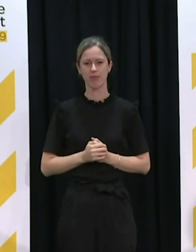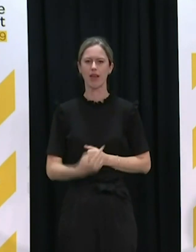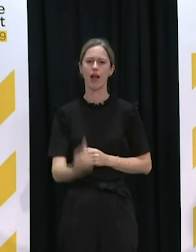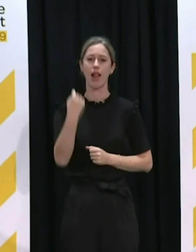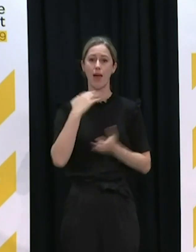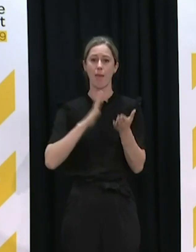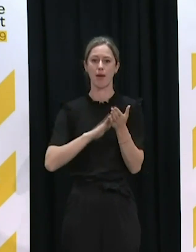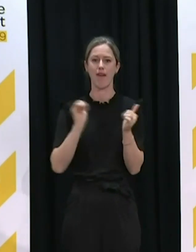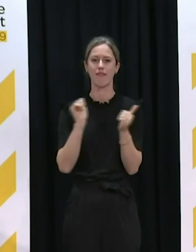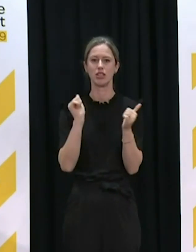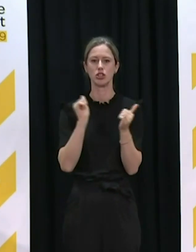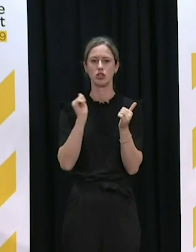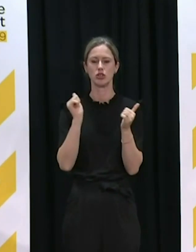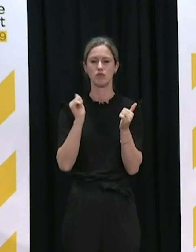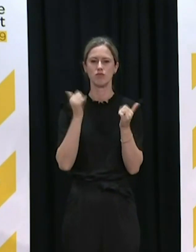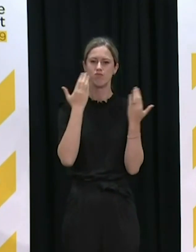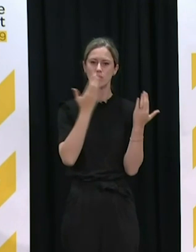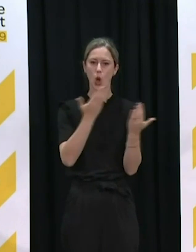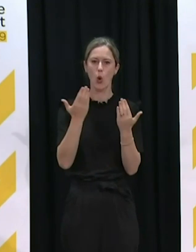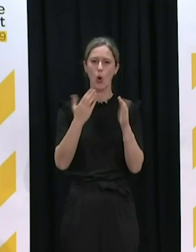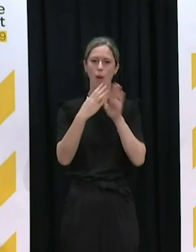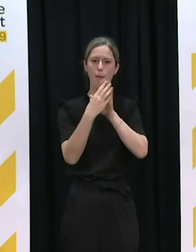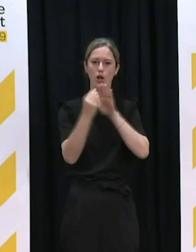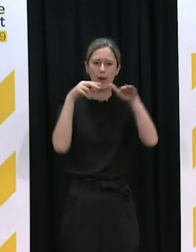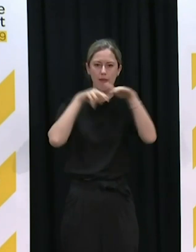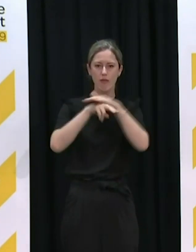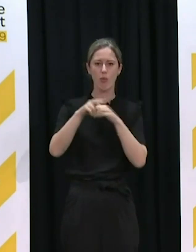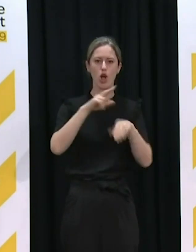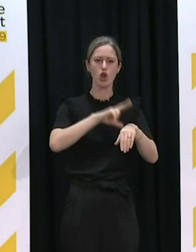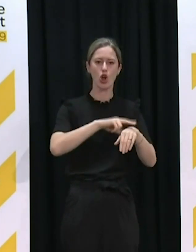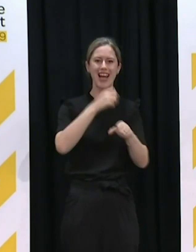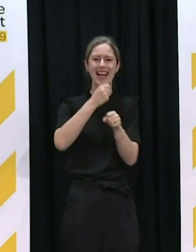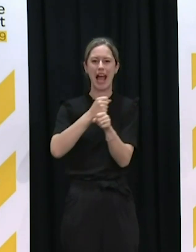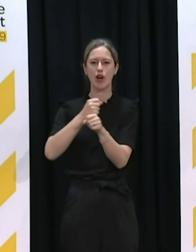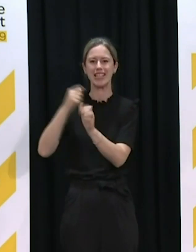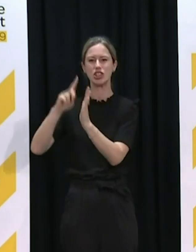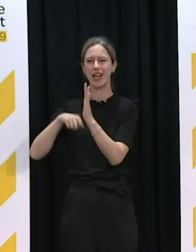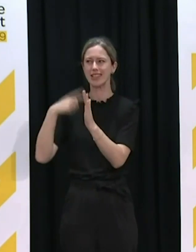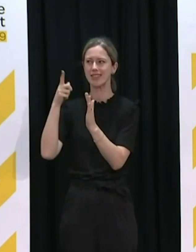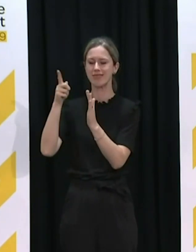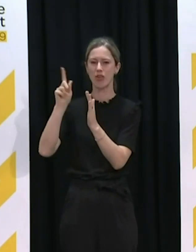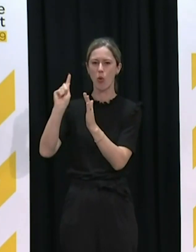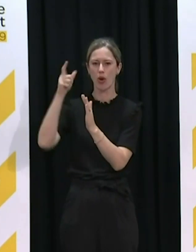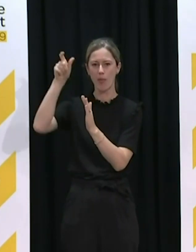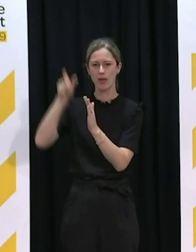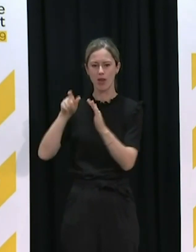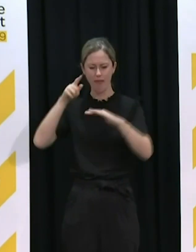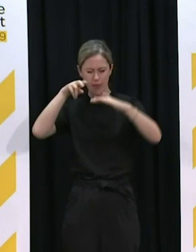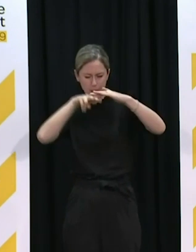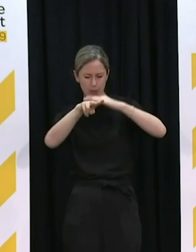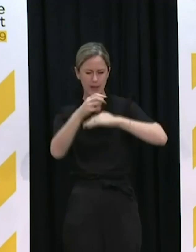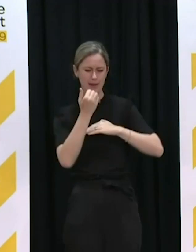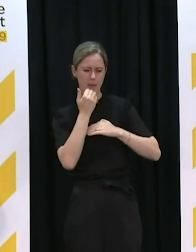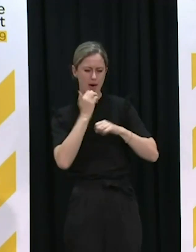Last Monday, 1st of November, I showed some modelling from Dr. Gary Jackson, one of the team up in Auckland, regarding forecast